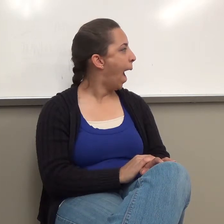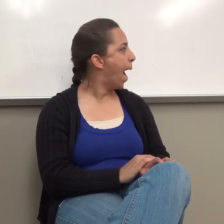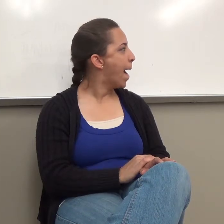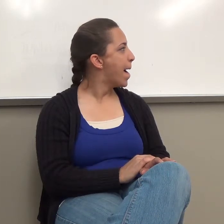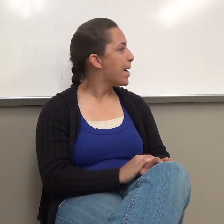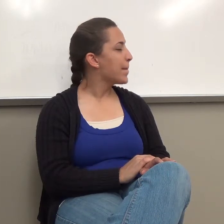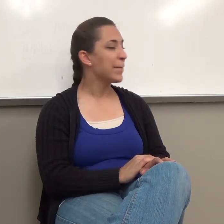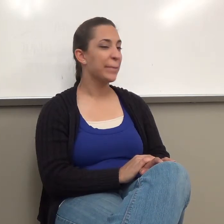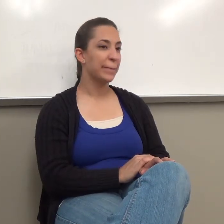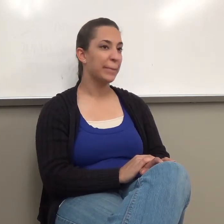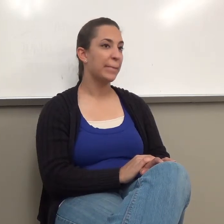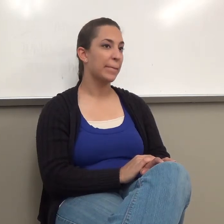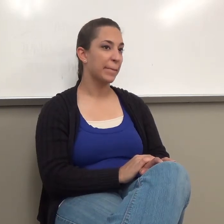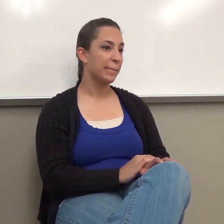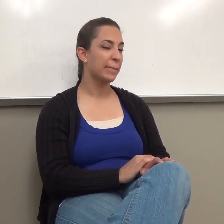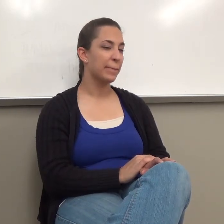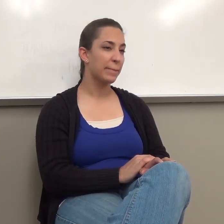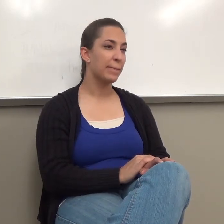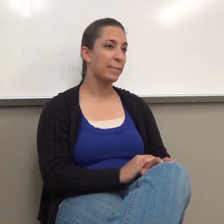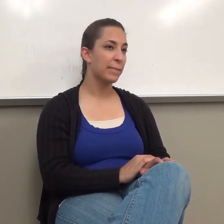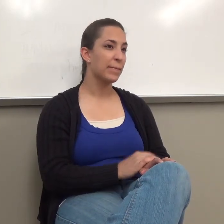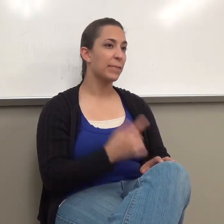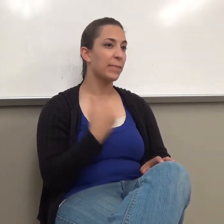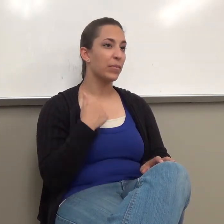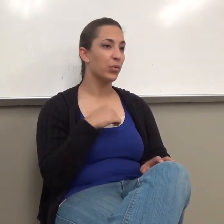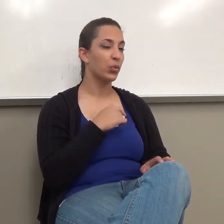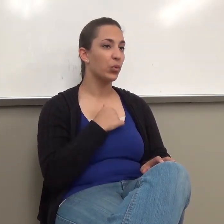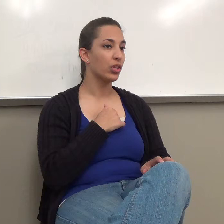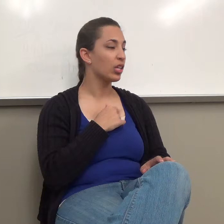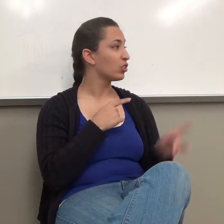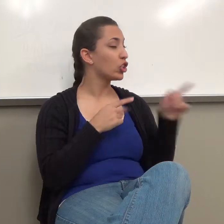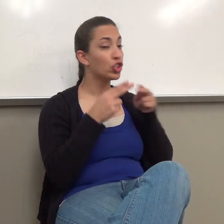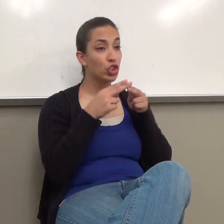We're looking at a short essay. It doesn't have to be long.